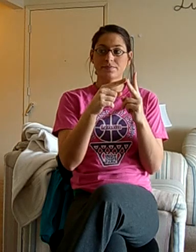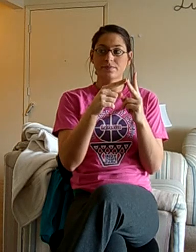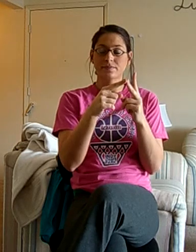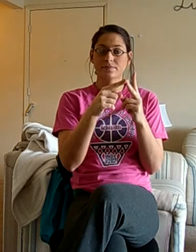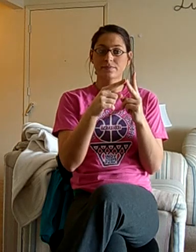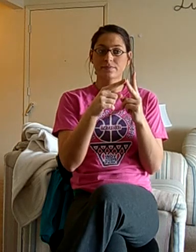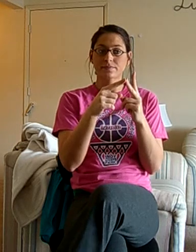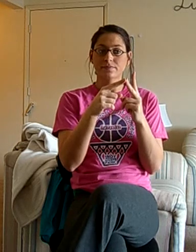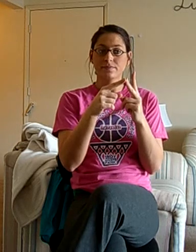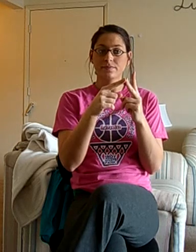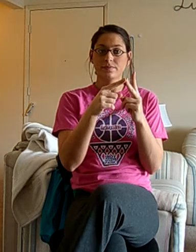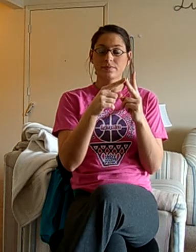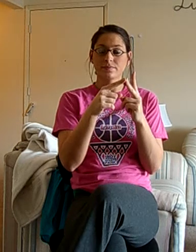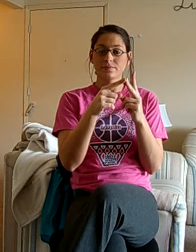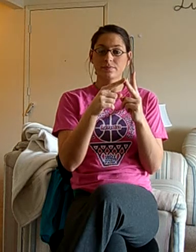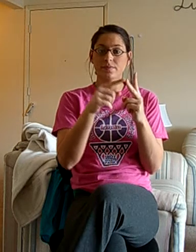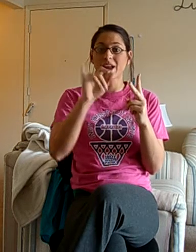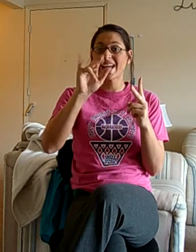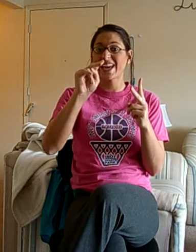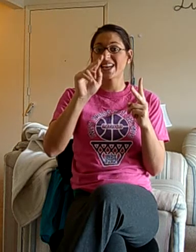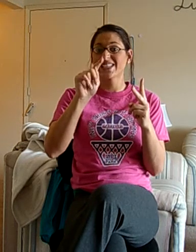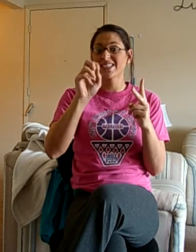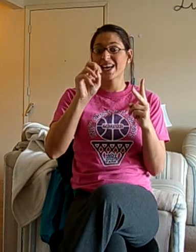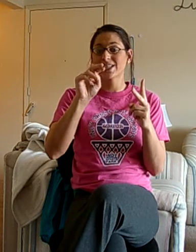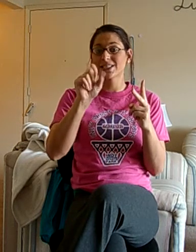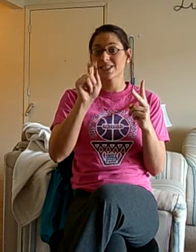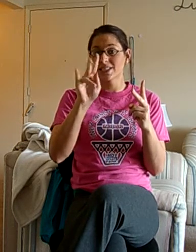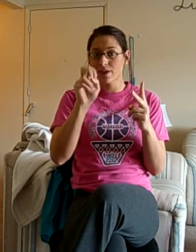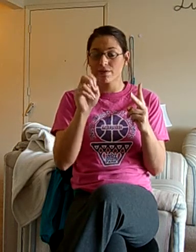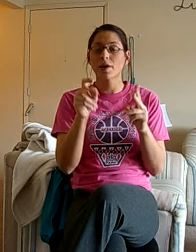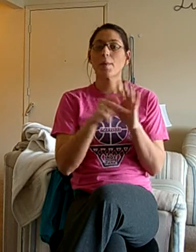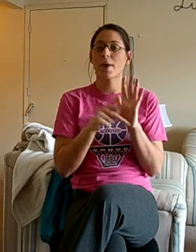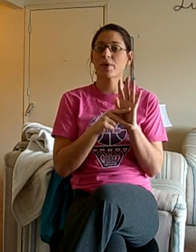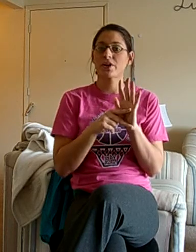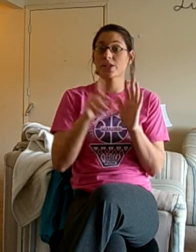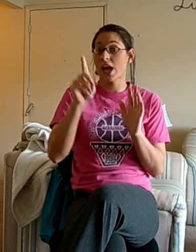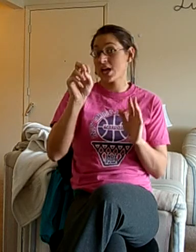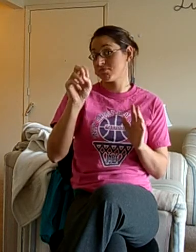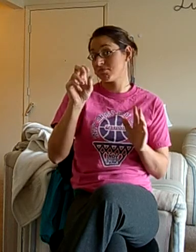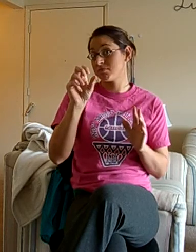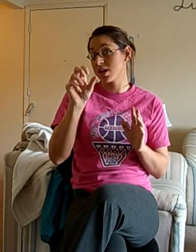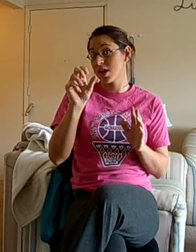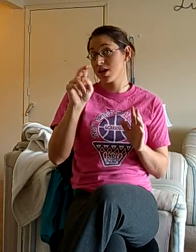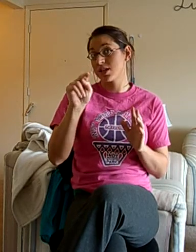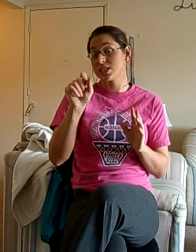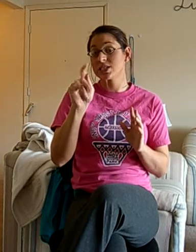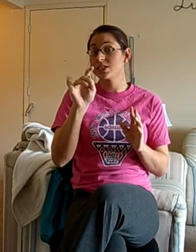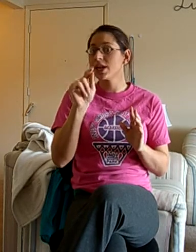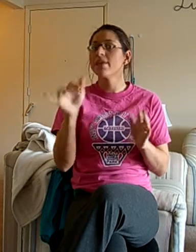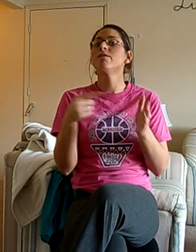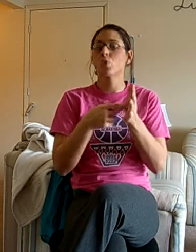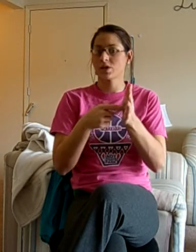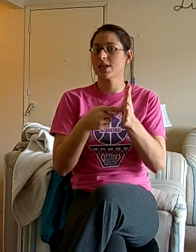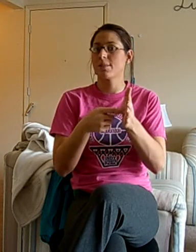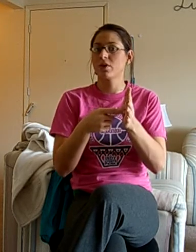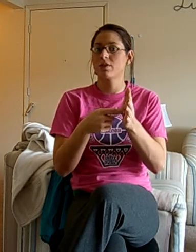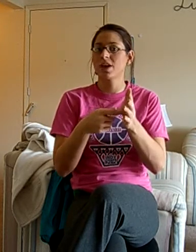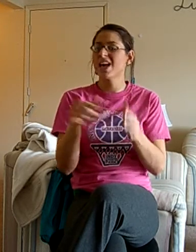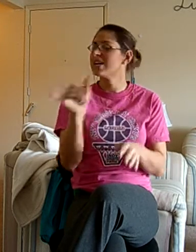But they can also be intensive properties, such as the density. Density is the same regardless of whether you have a small